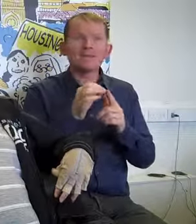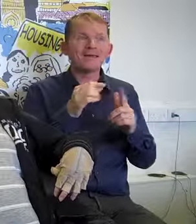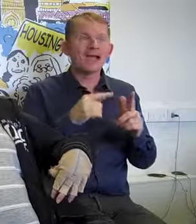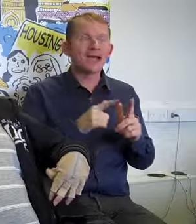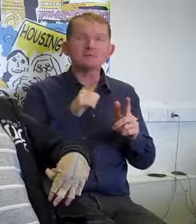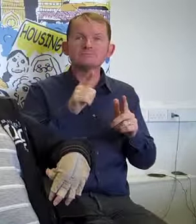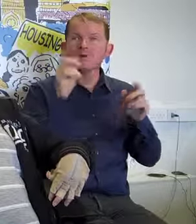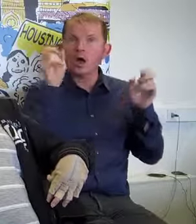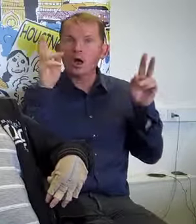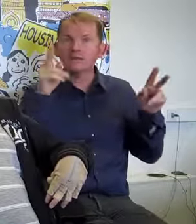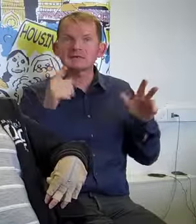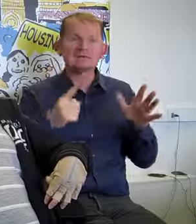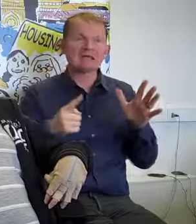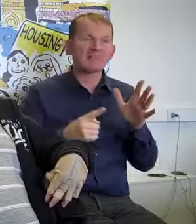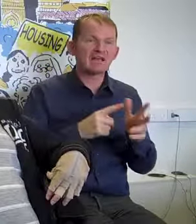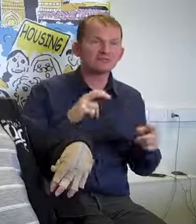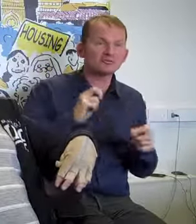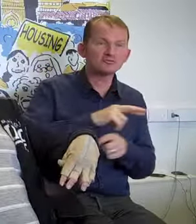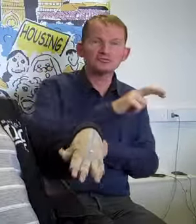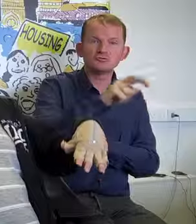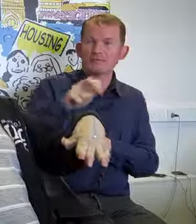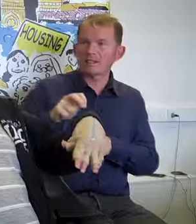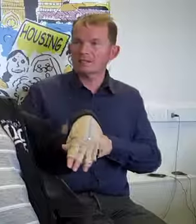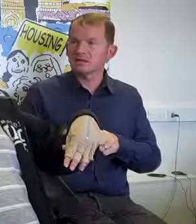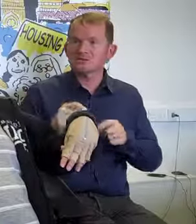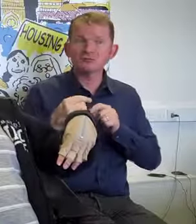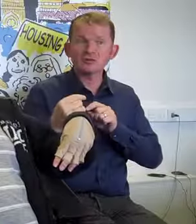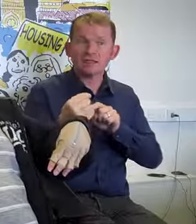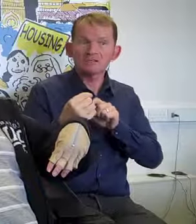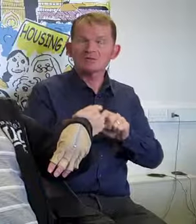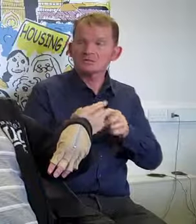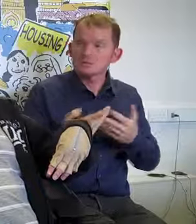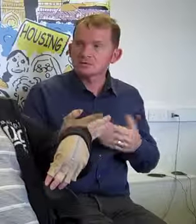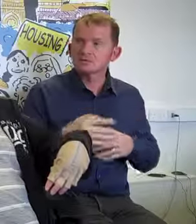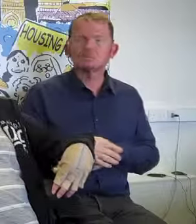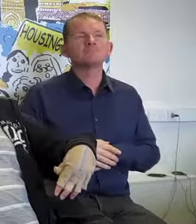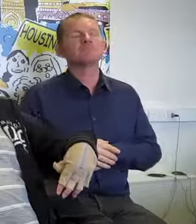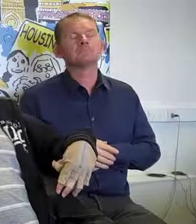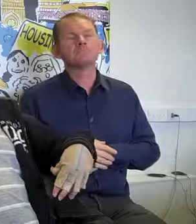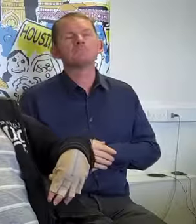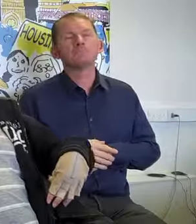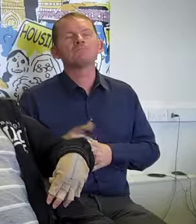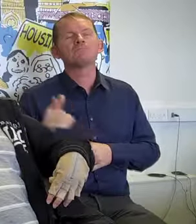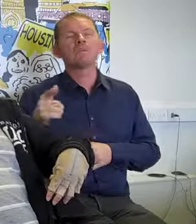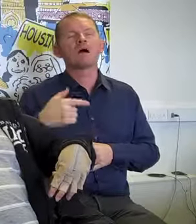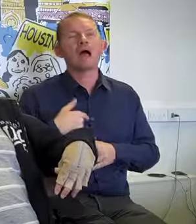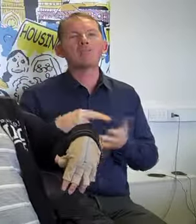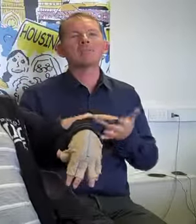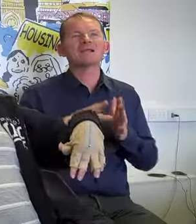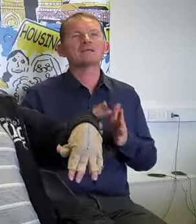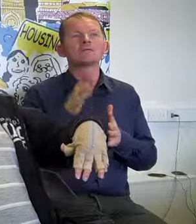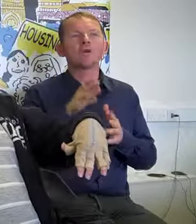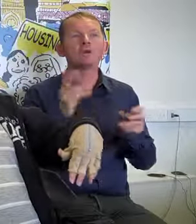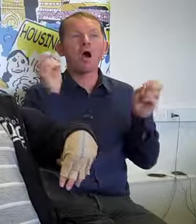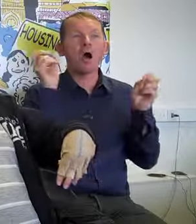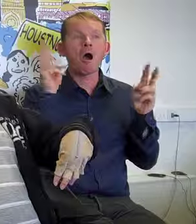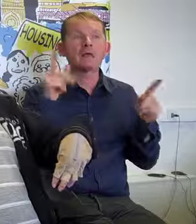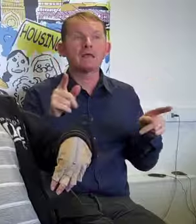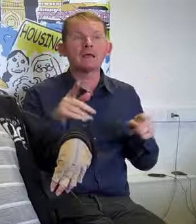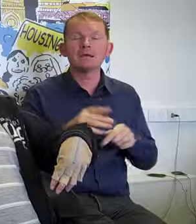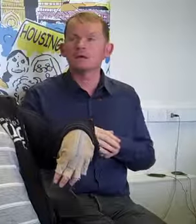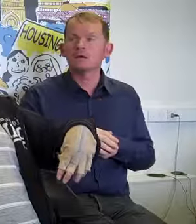adventures, challenges? Yeah, I'm planning on going on holiday. But